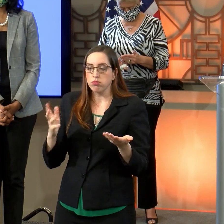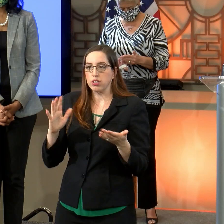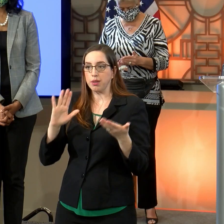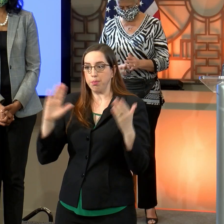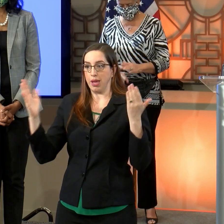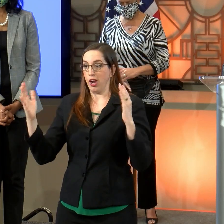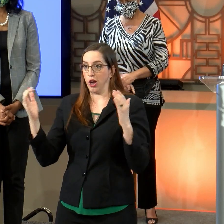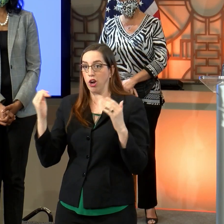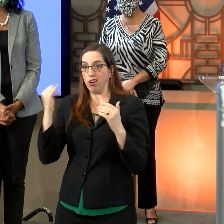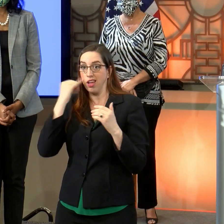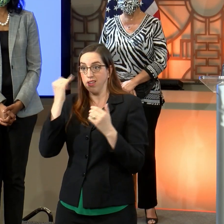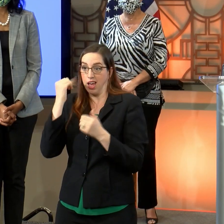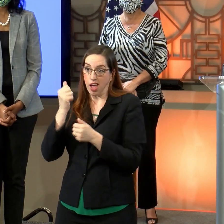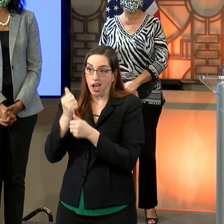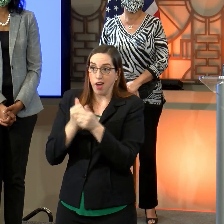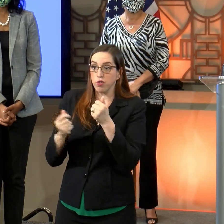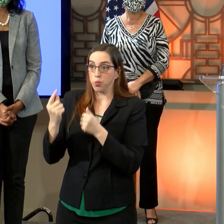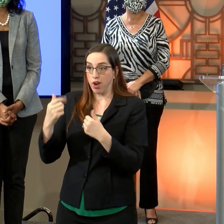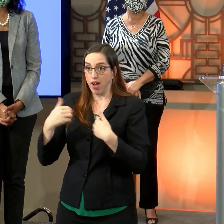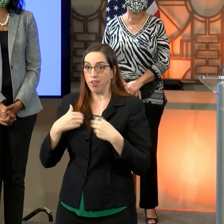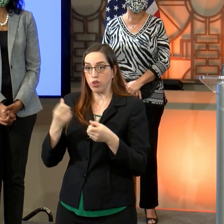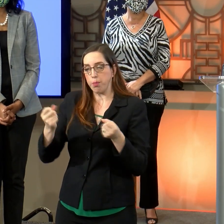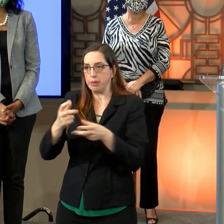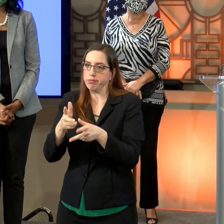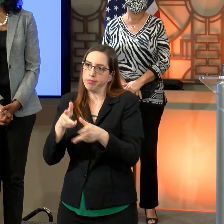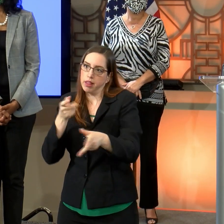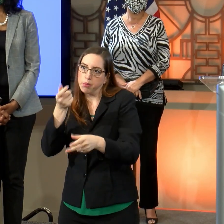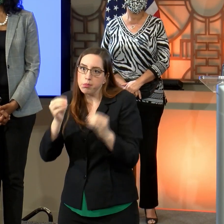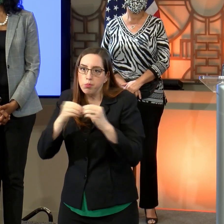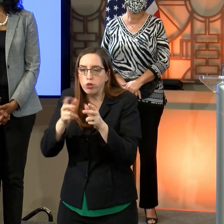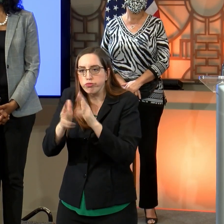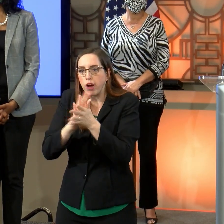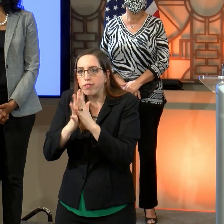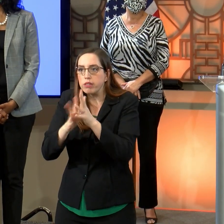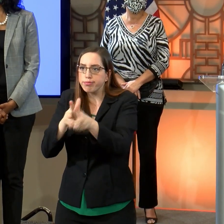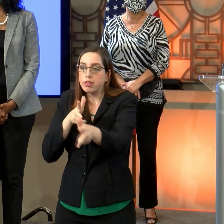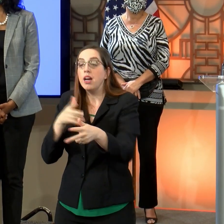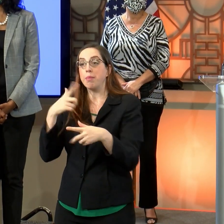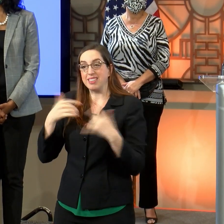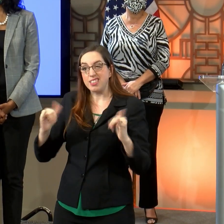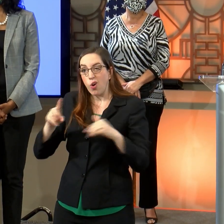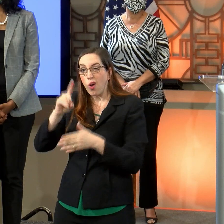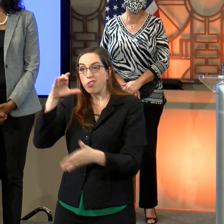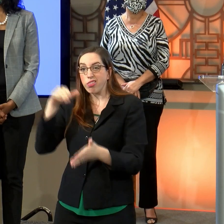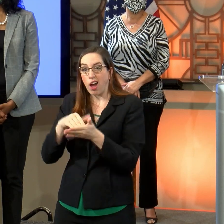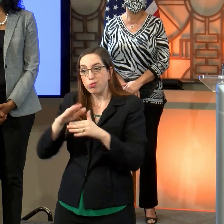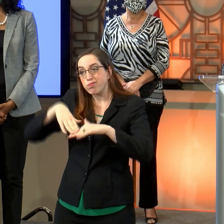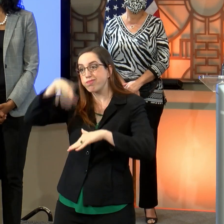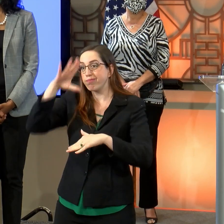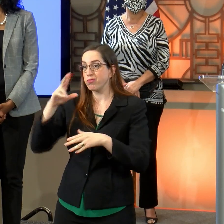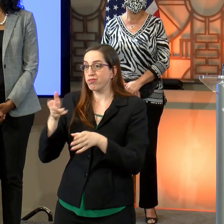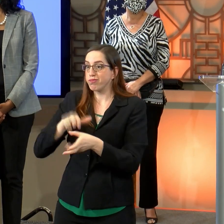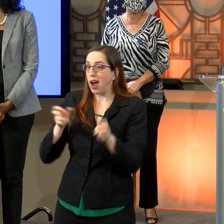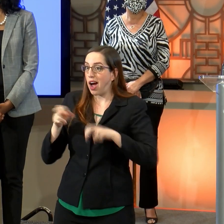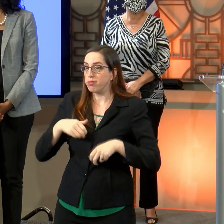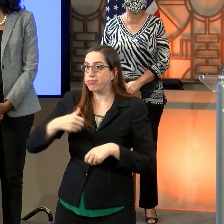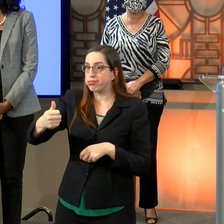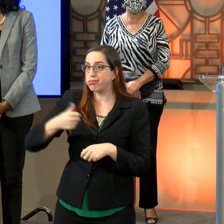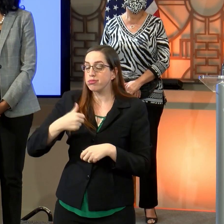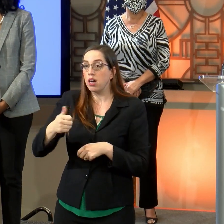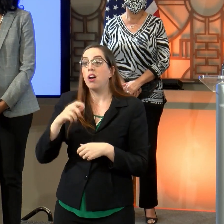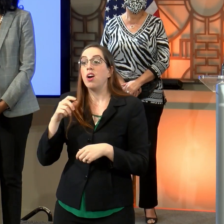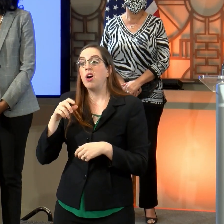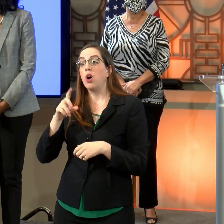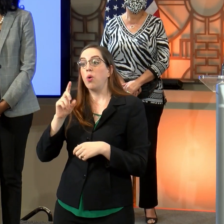if everybody did that. But we nonetheless are giving over 100,000 rides, and we give 1,000 to